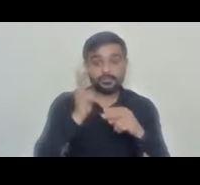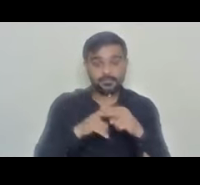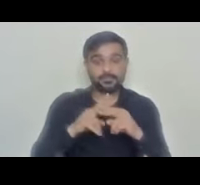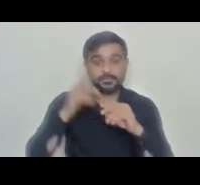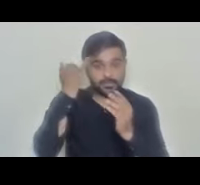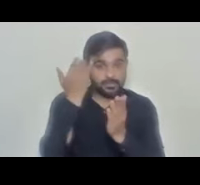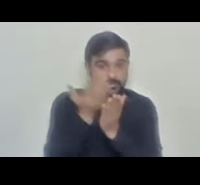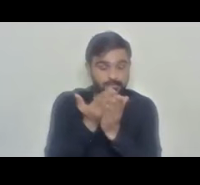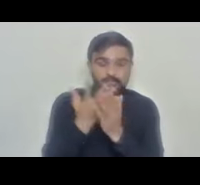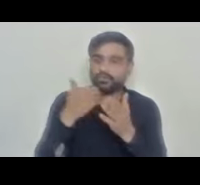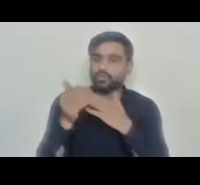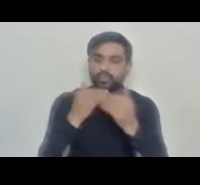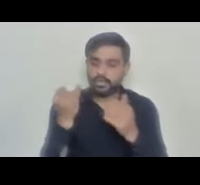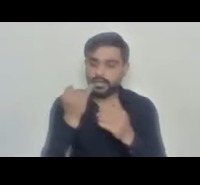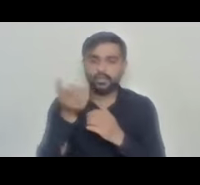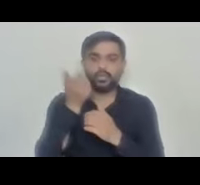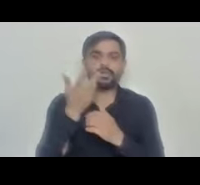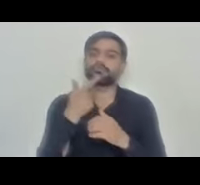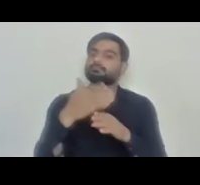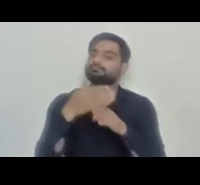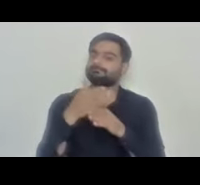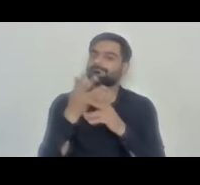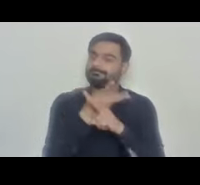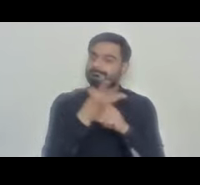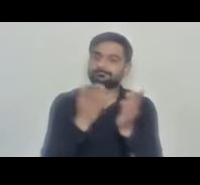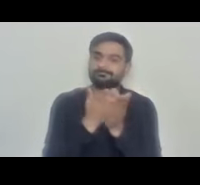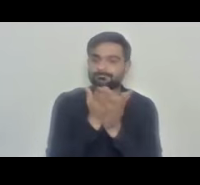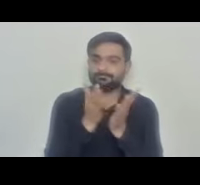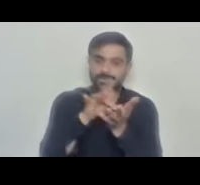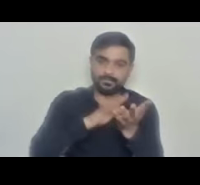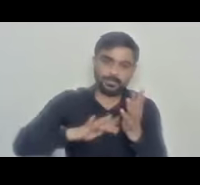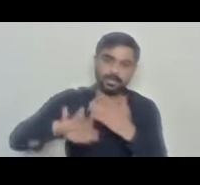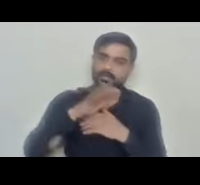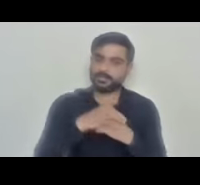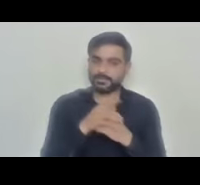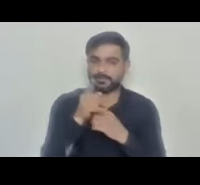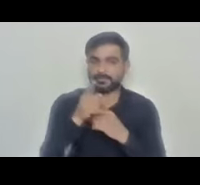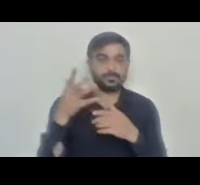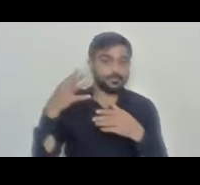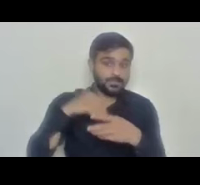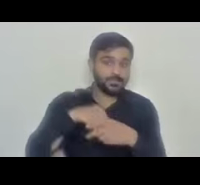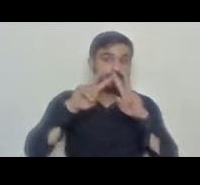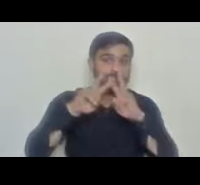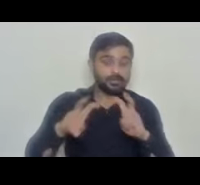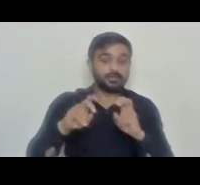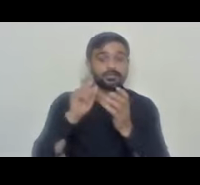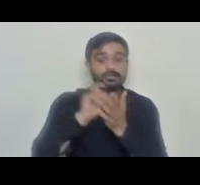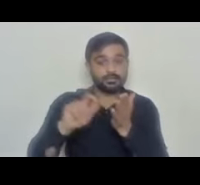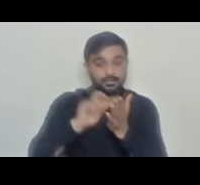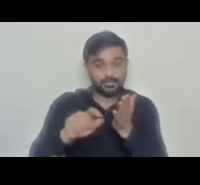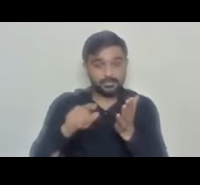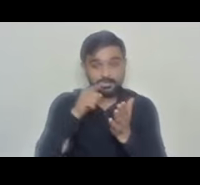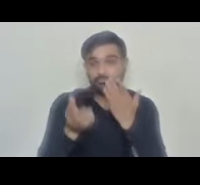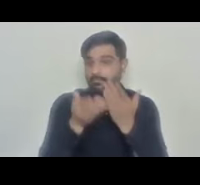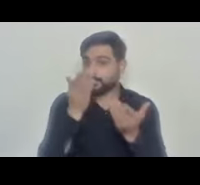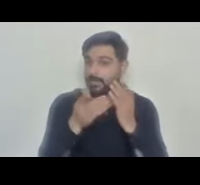suggestions after what you have found can be shared through different media platforms. So you could write a research article, which is